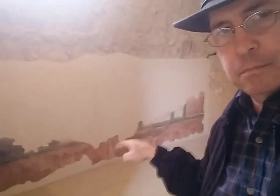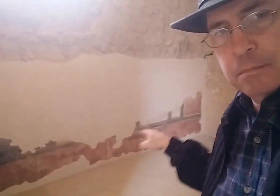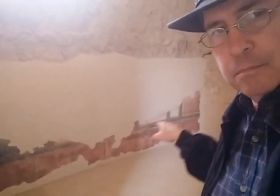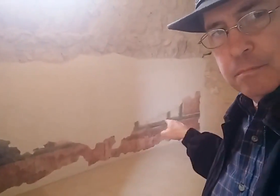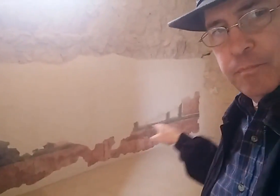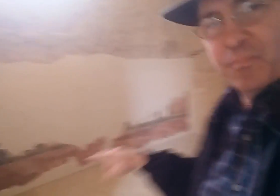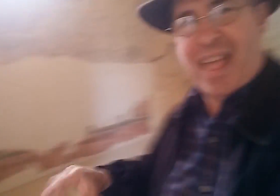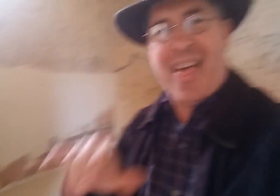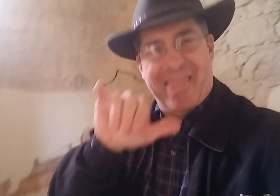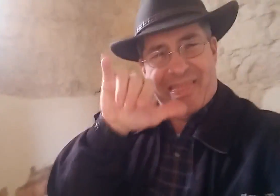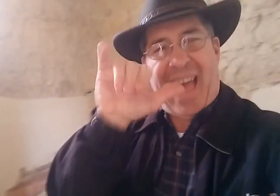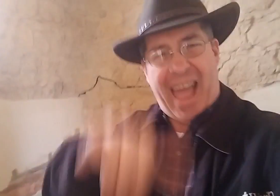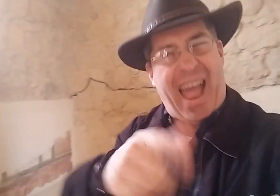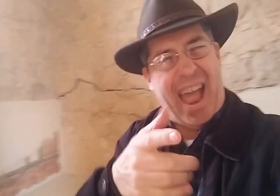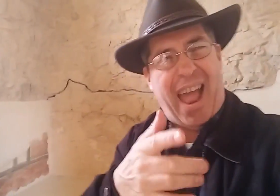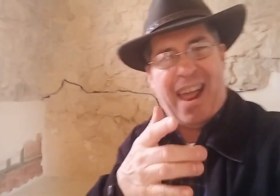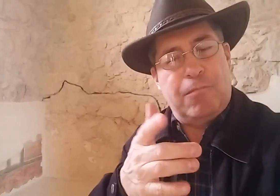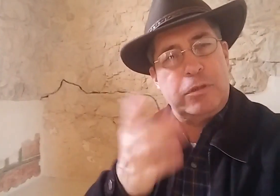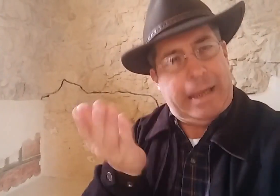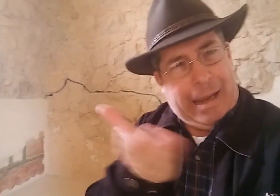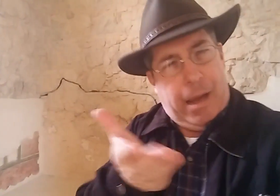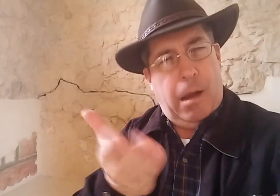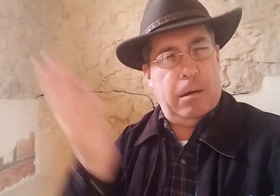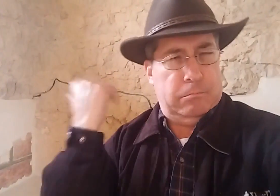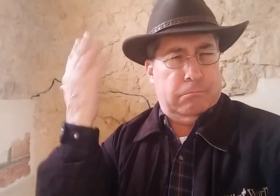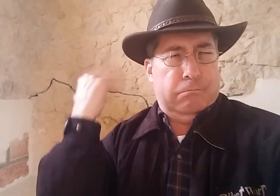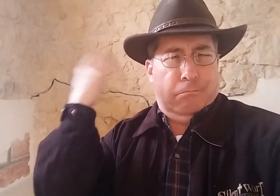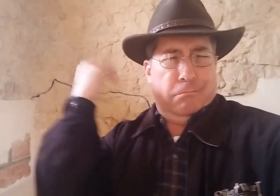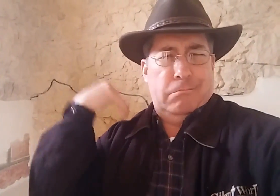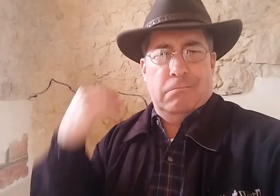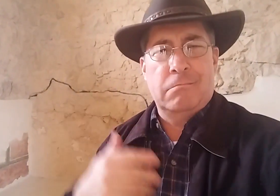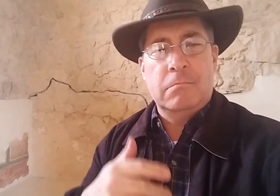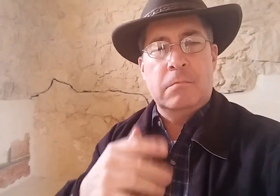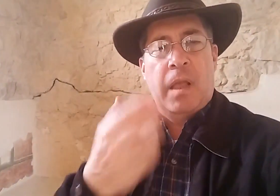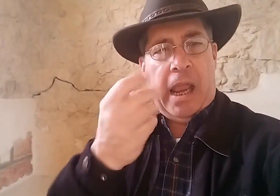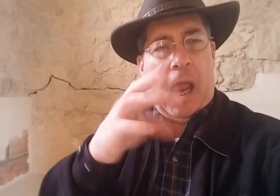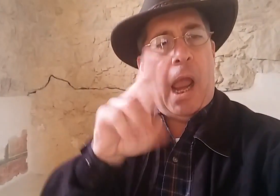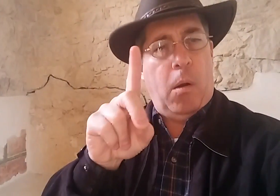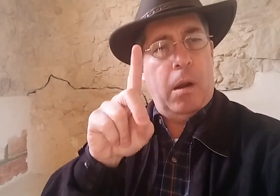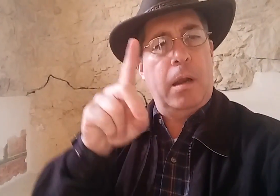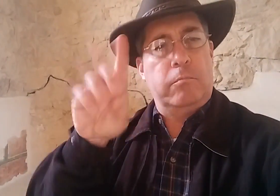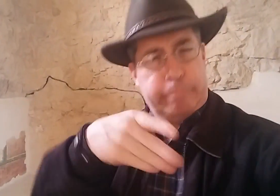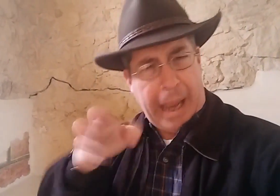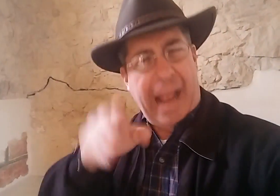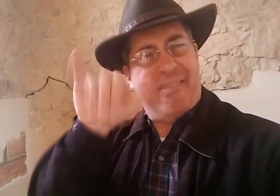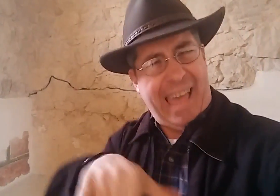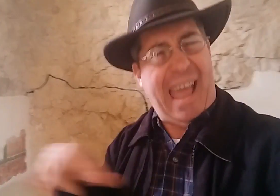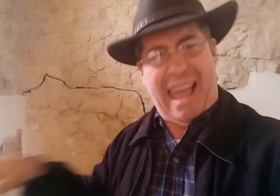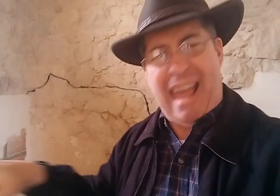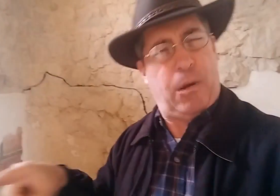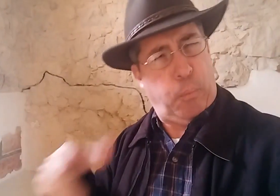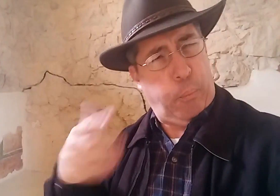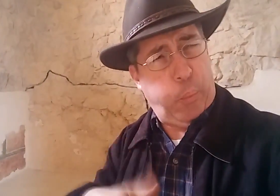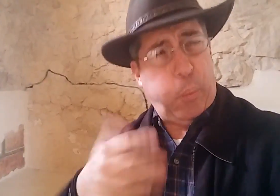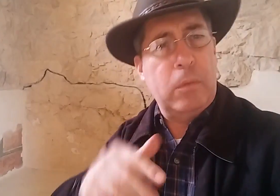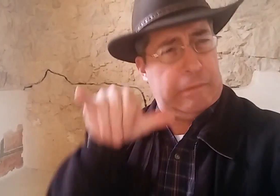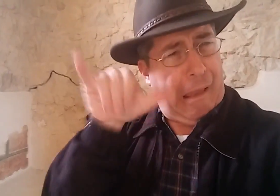Here's some of the architecture here. The paint that's there, this is ancient. Herod built this.